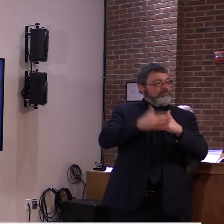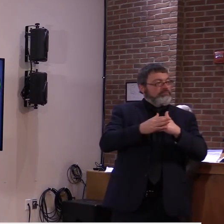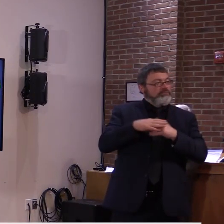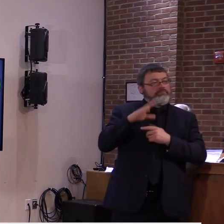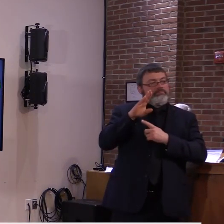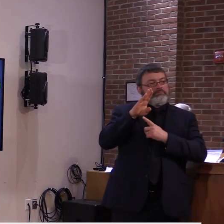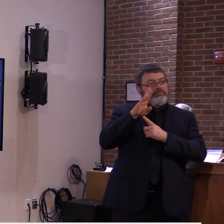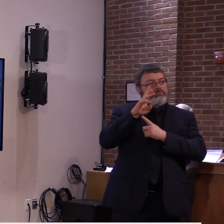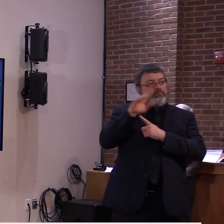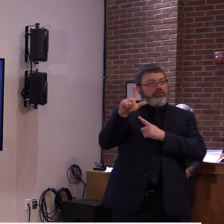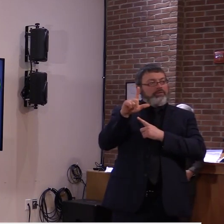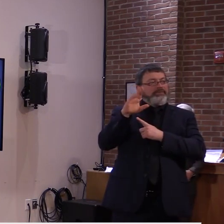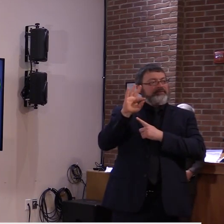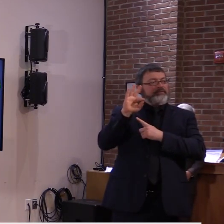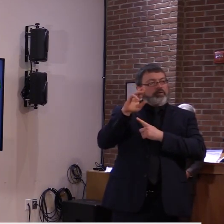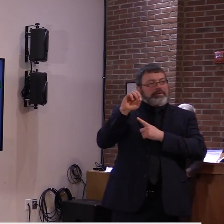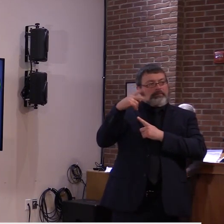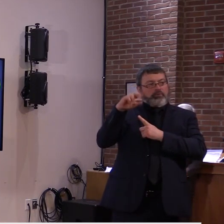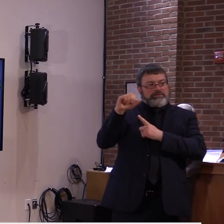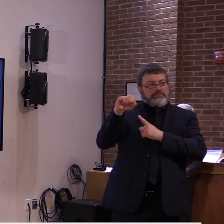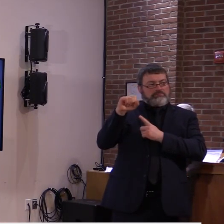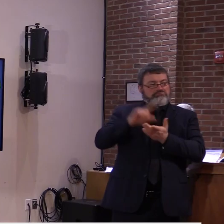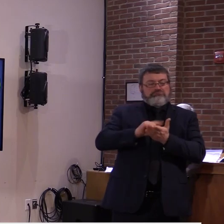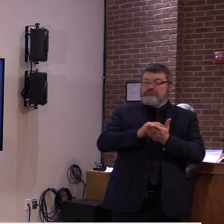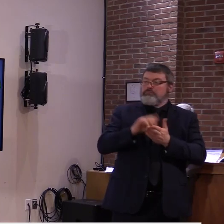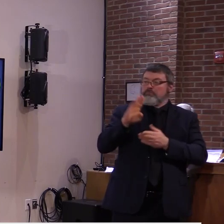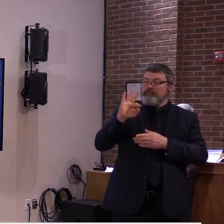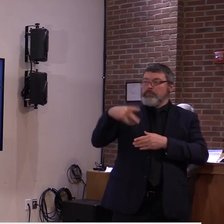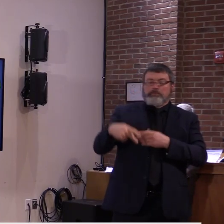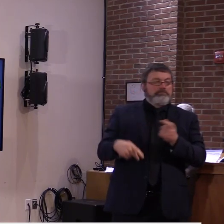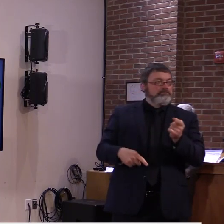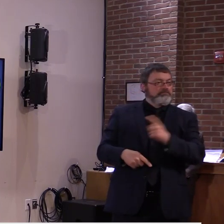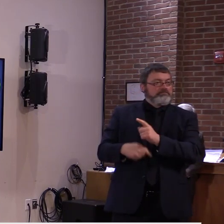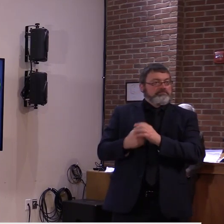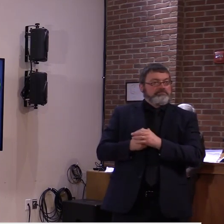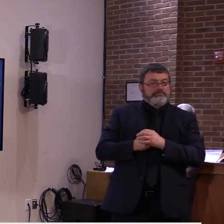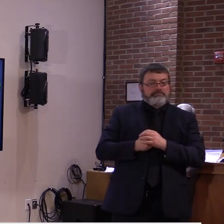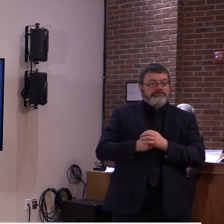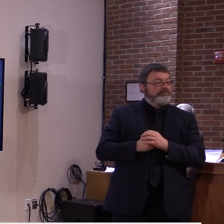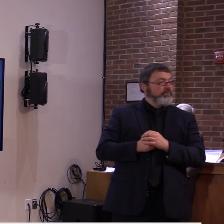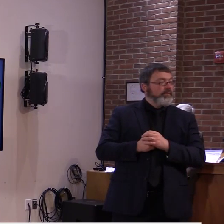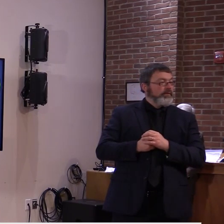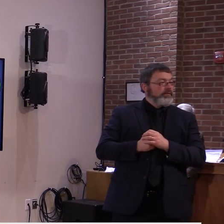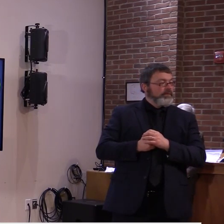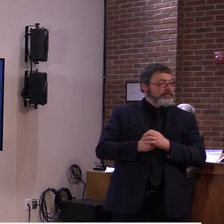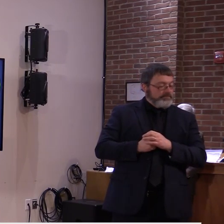Thank you. I think we're all set. Dr. Levine.